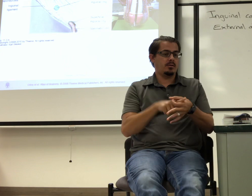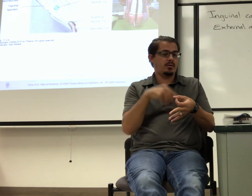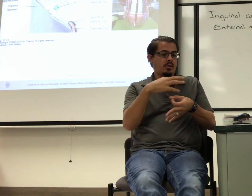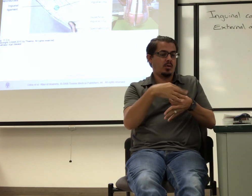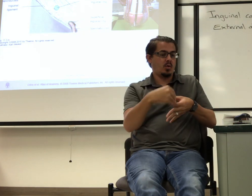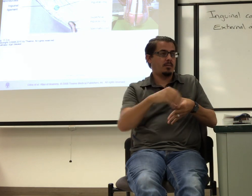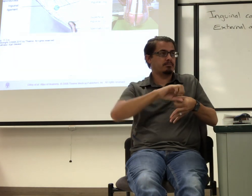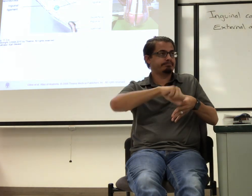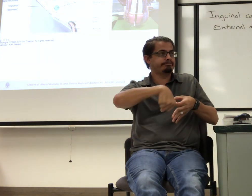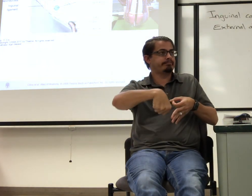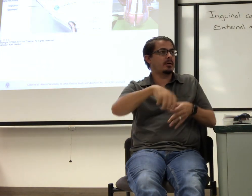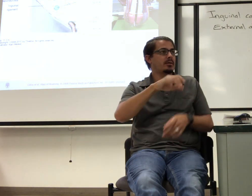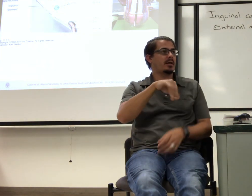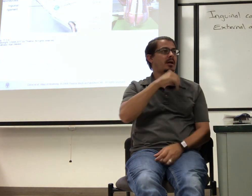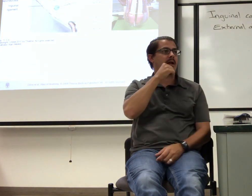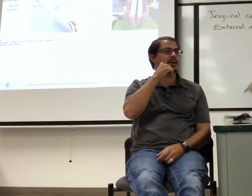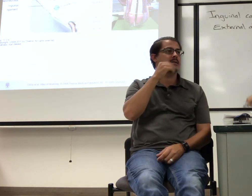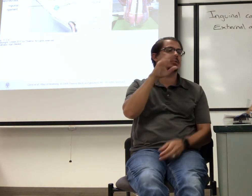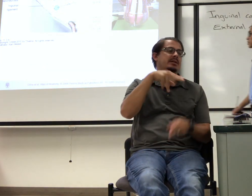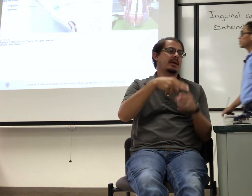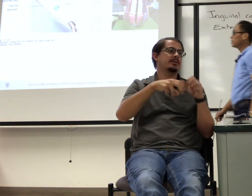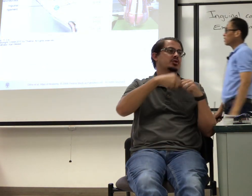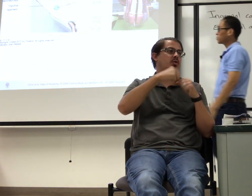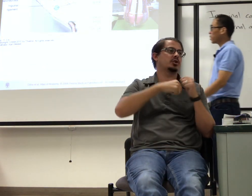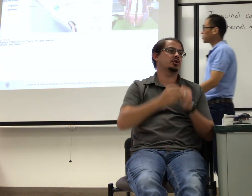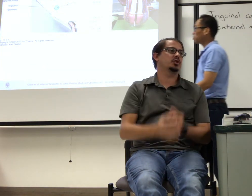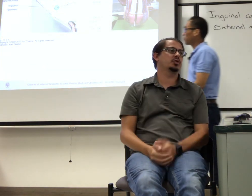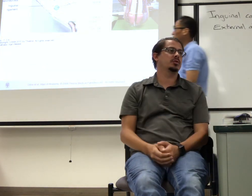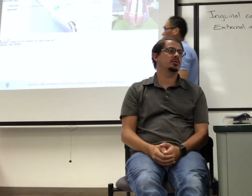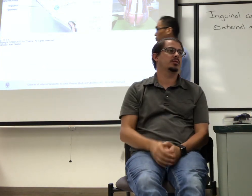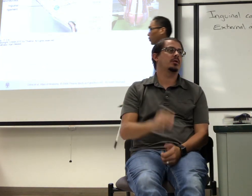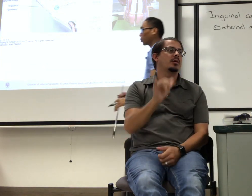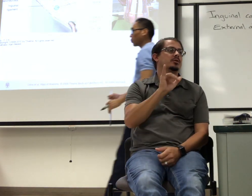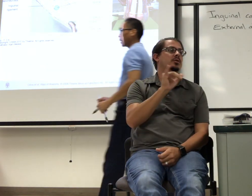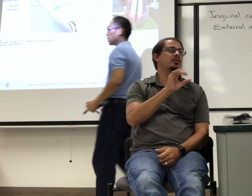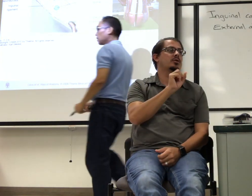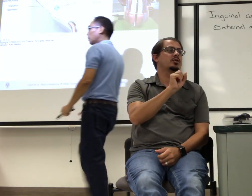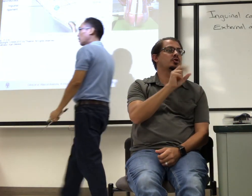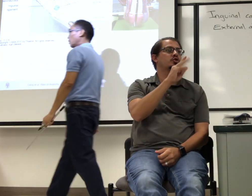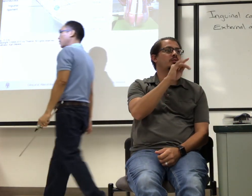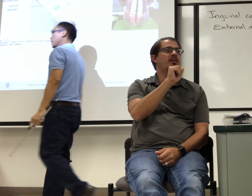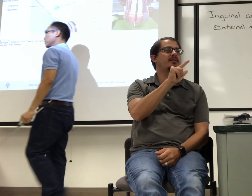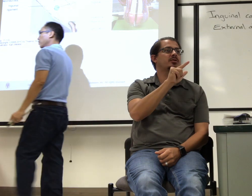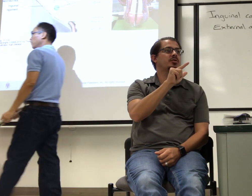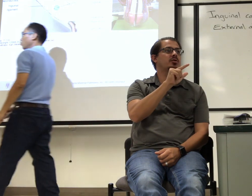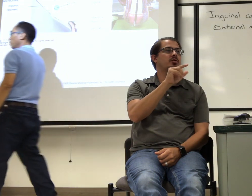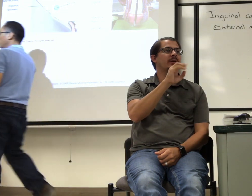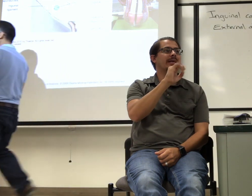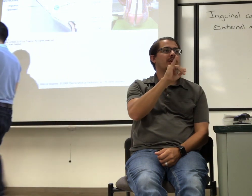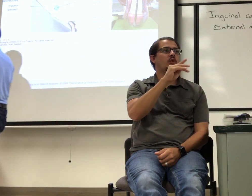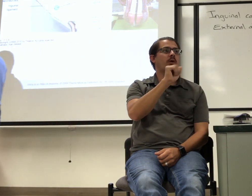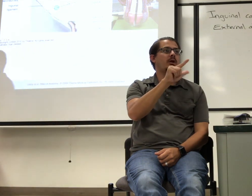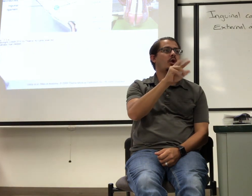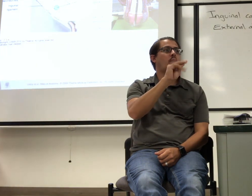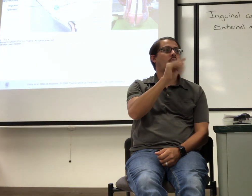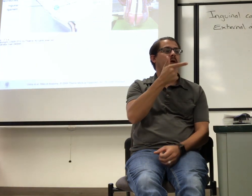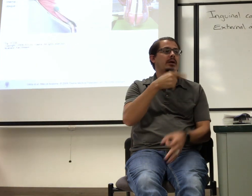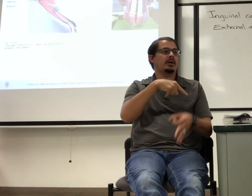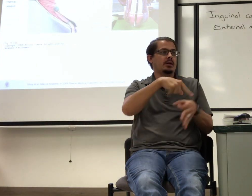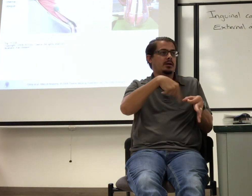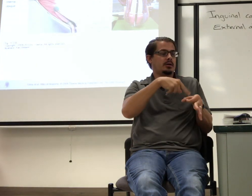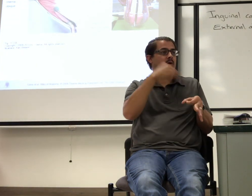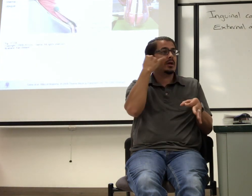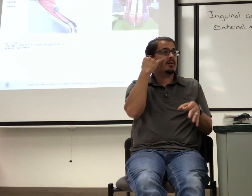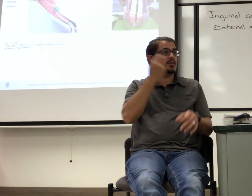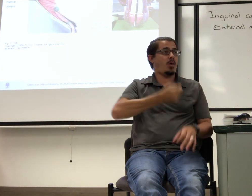So that's the name of the structure, external spermatic fascia, as well as the superficial inguinal ring. Okay, so if you remove that